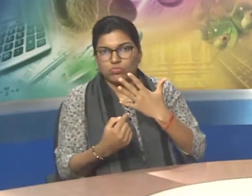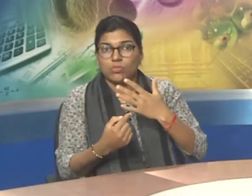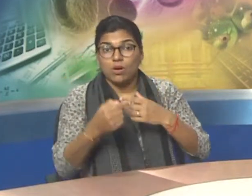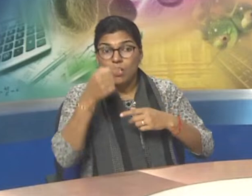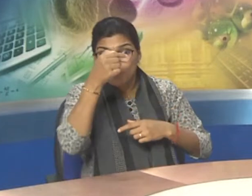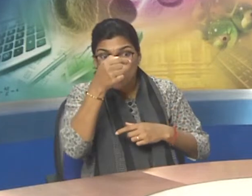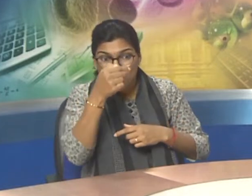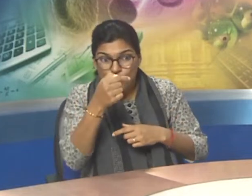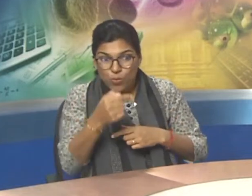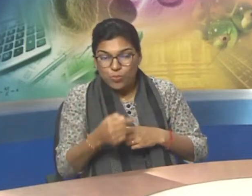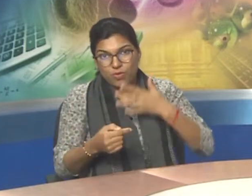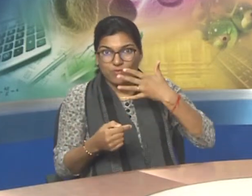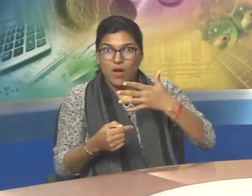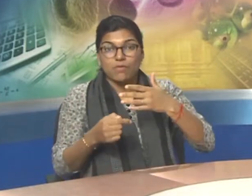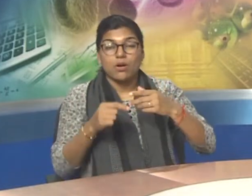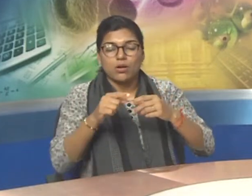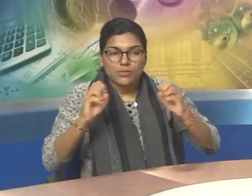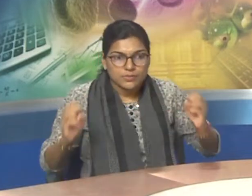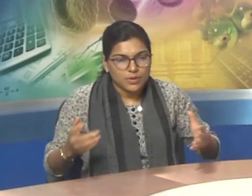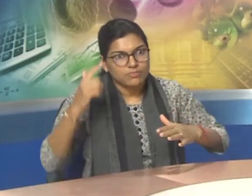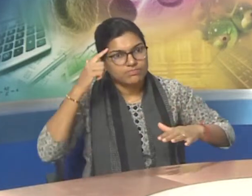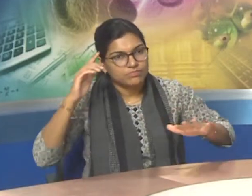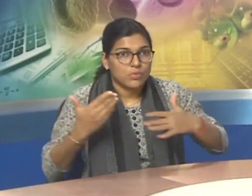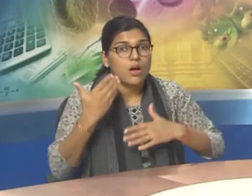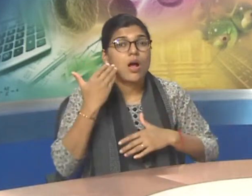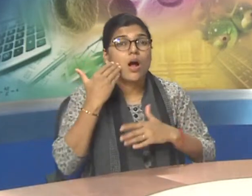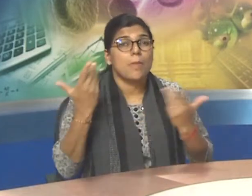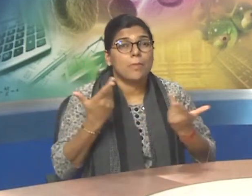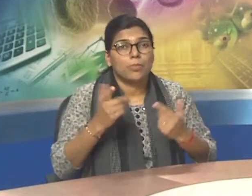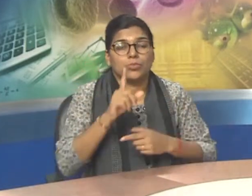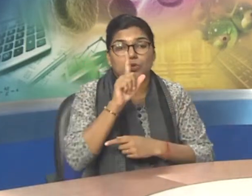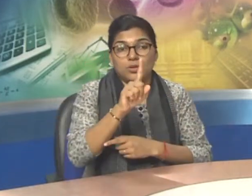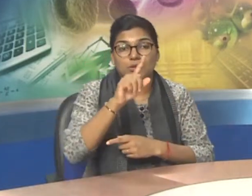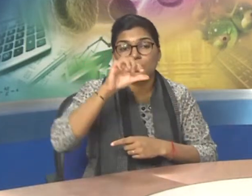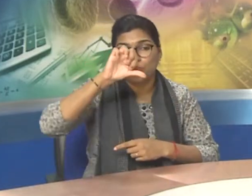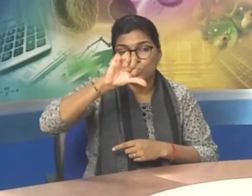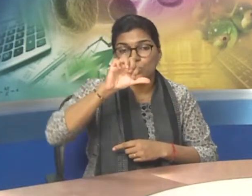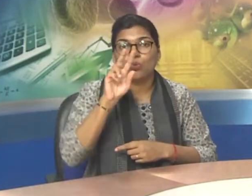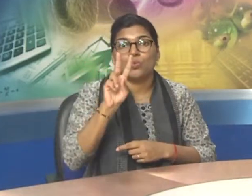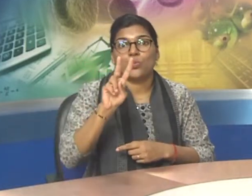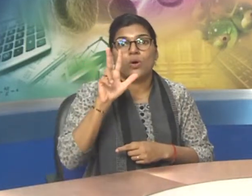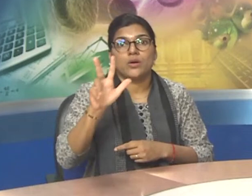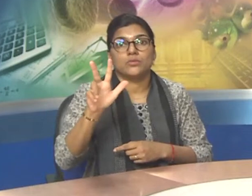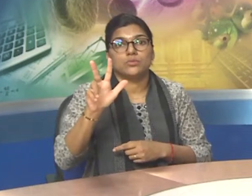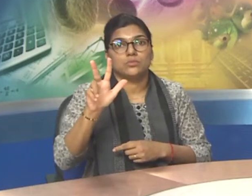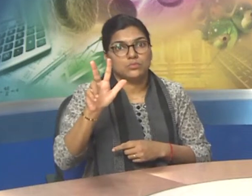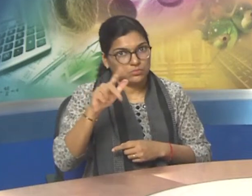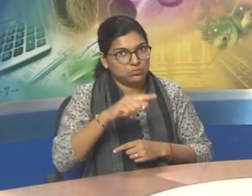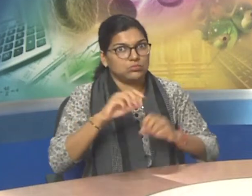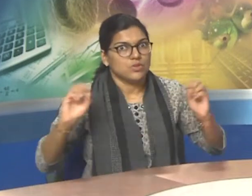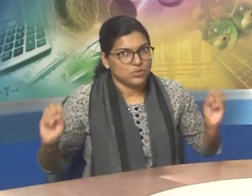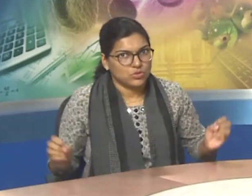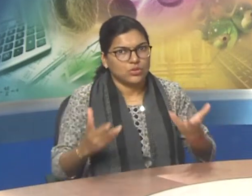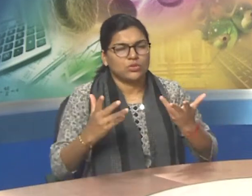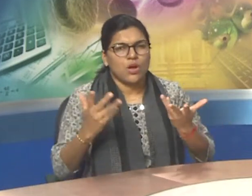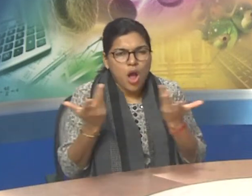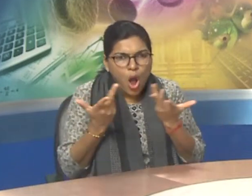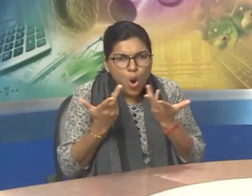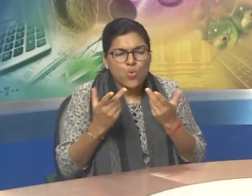library science, father of library science is Dr. SRR,